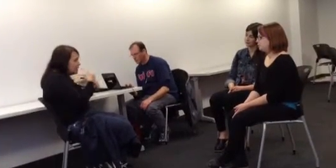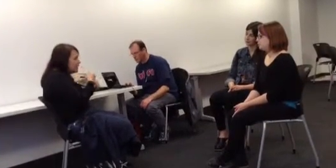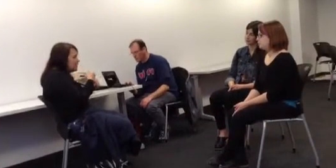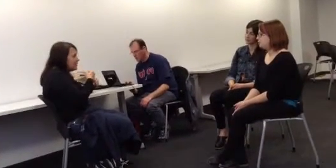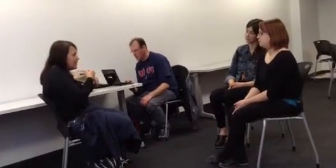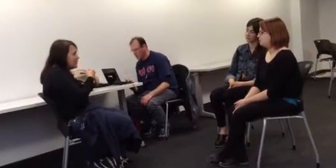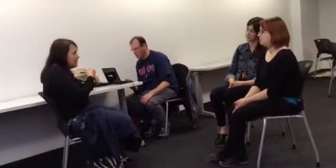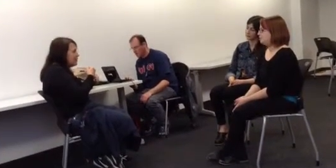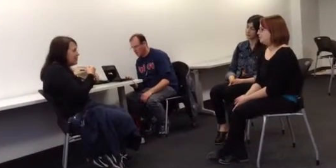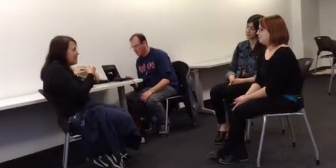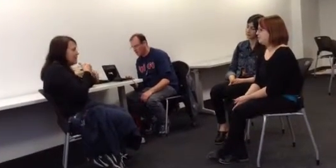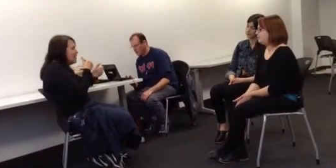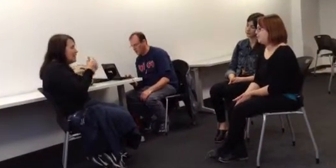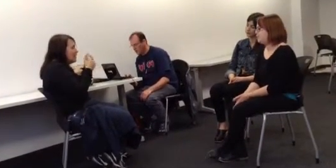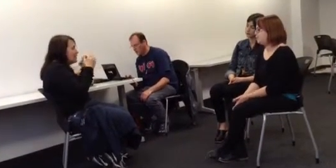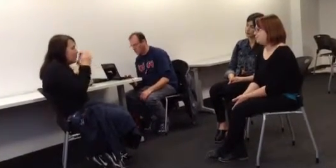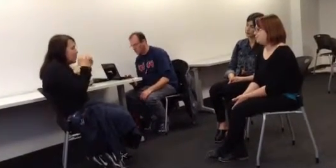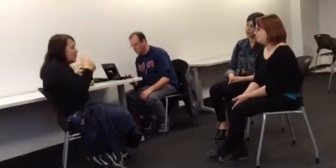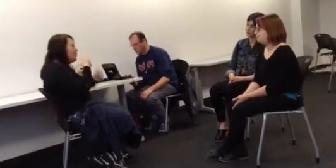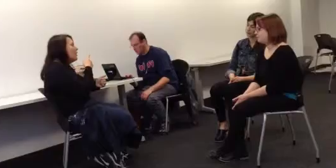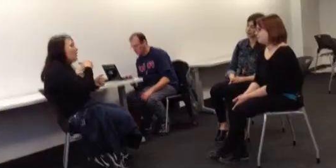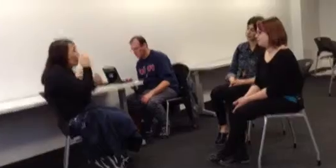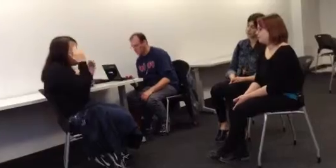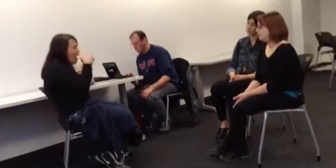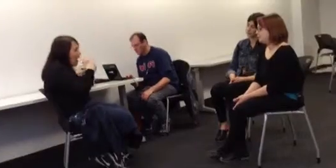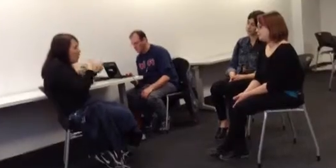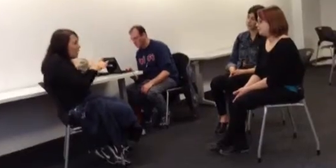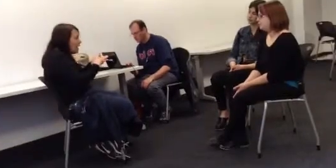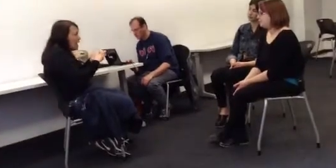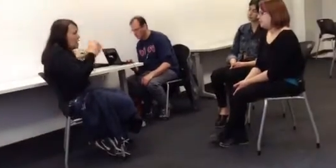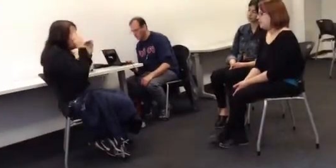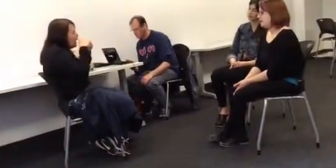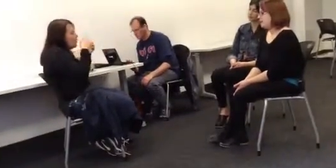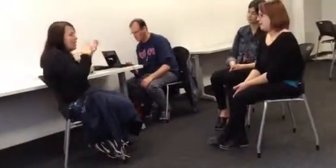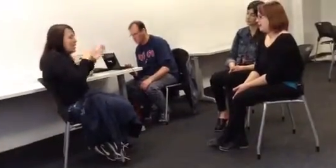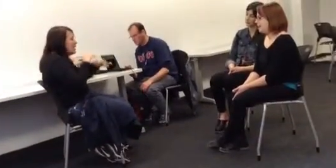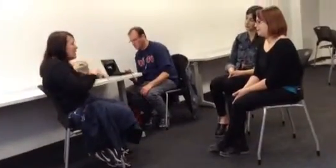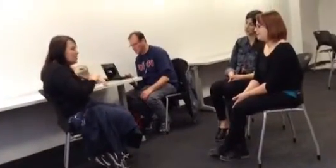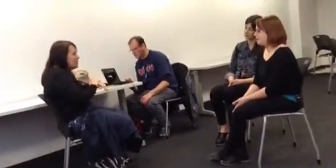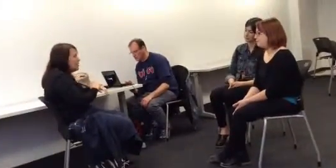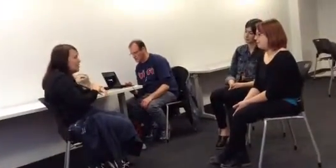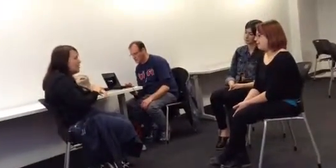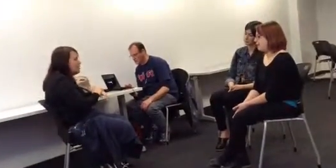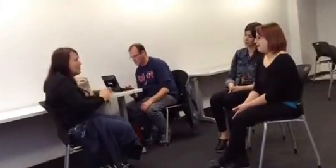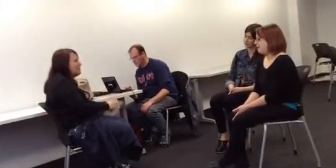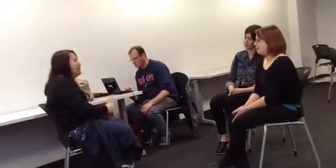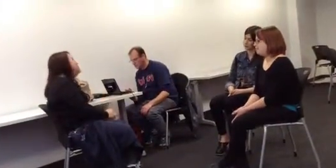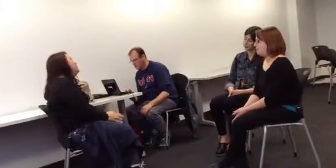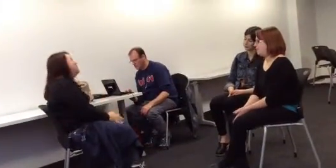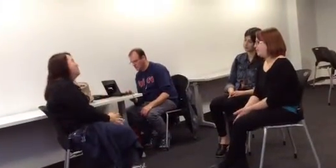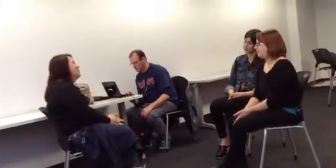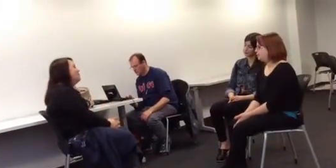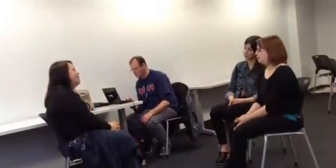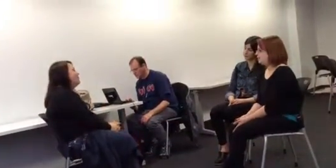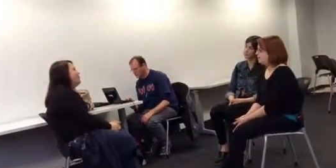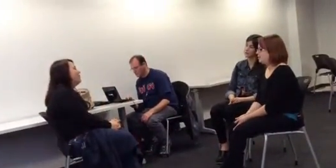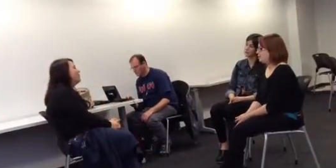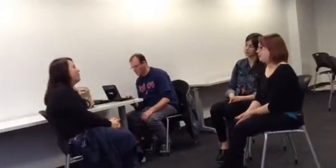So it was challenging, so I had to figure out how to communicate for a year. So I don't know how to write, I don't read English, so I had to communicate